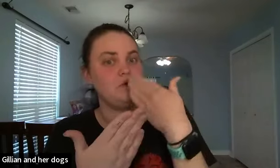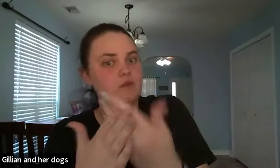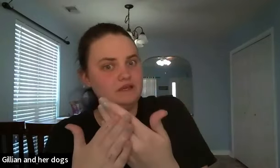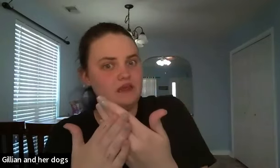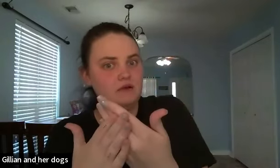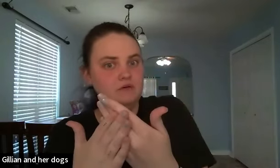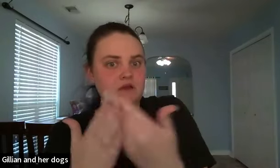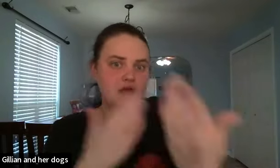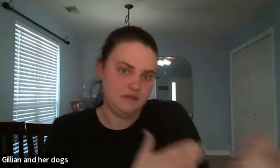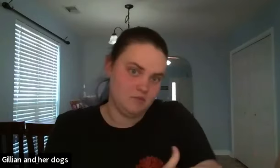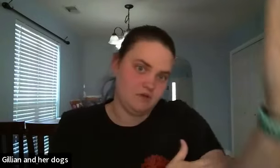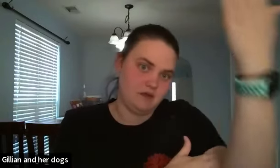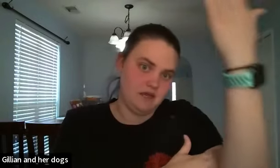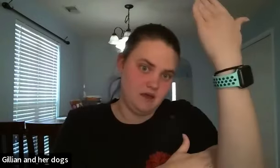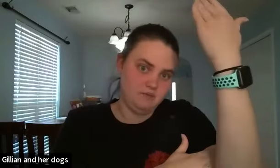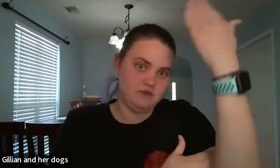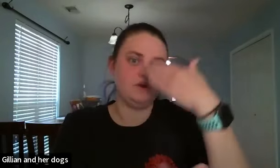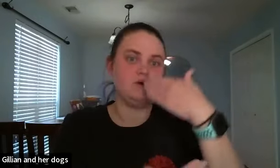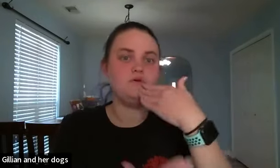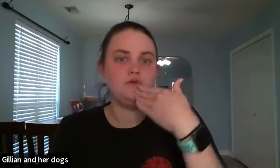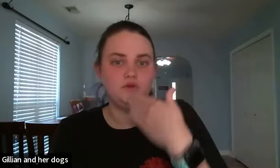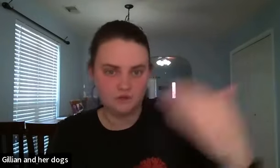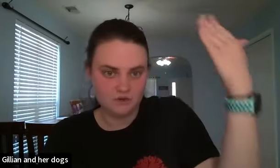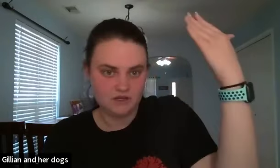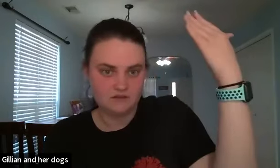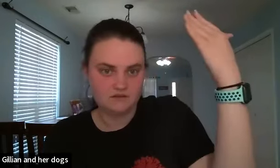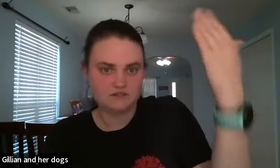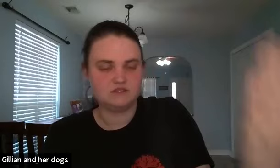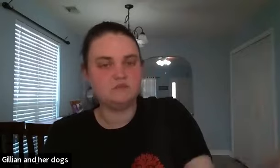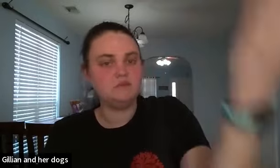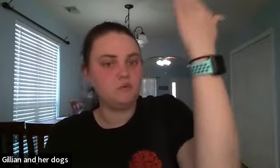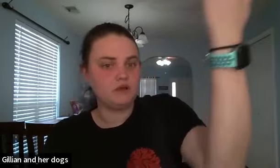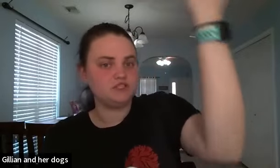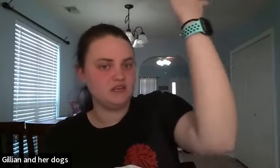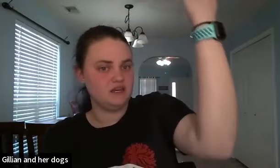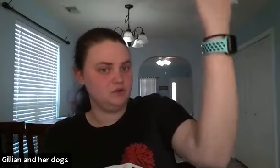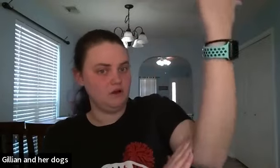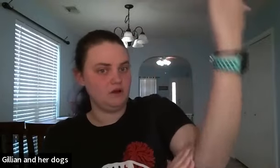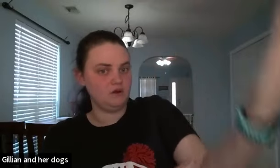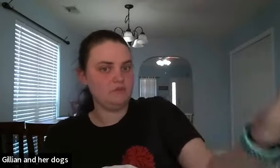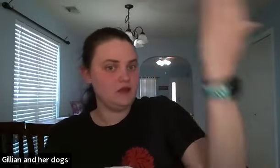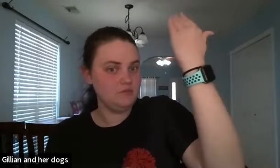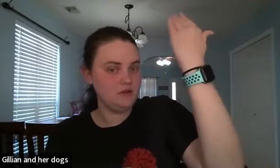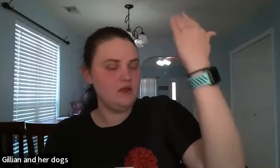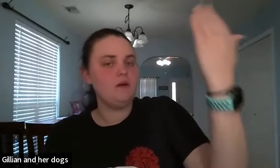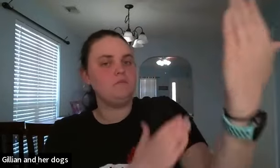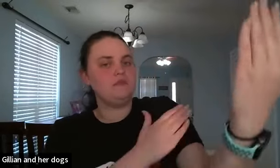all the way down and then come all the way up, they'll go good morning. So some people will just kind of do one arm up, but